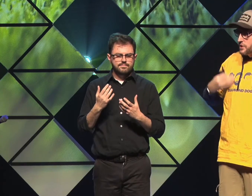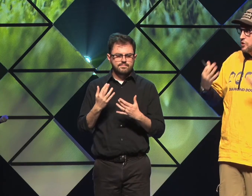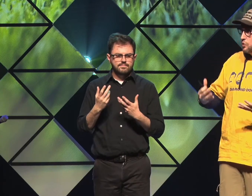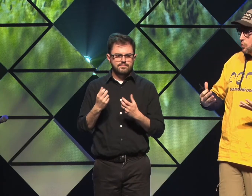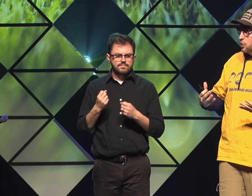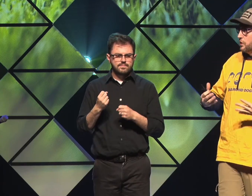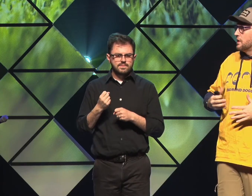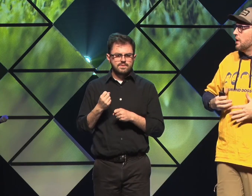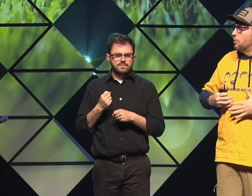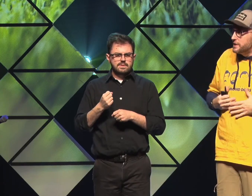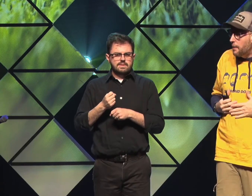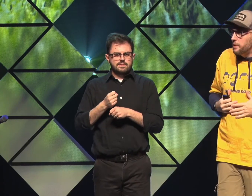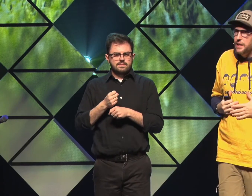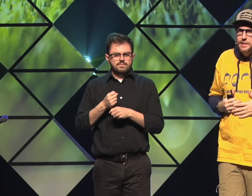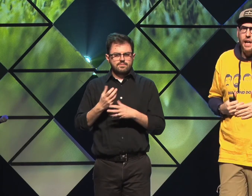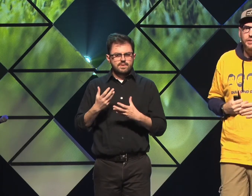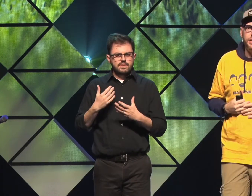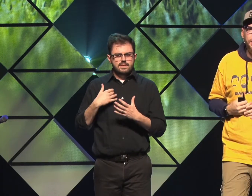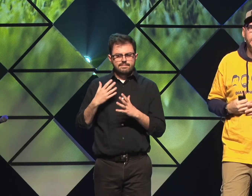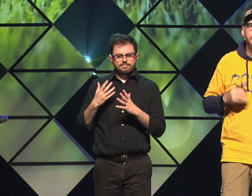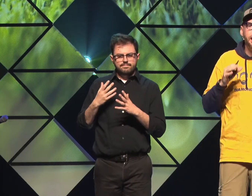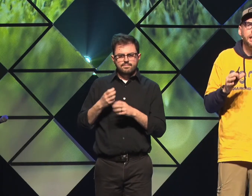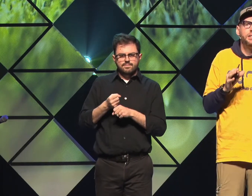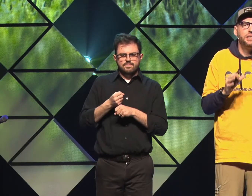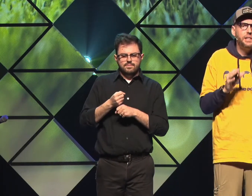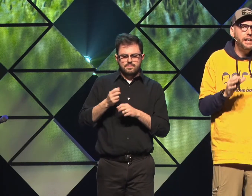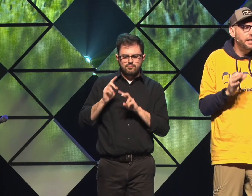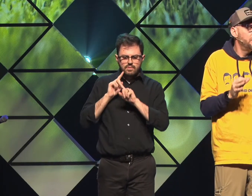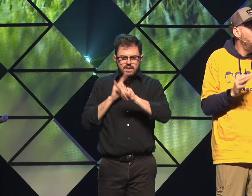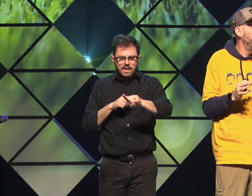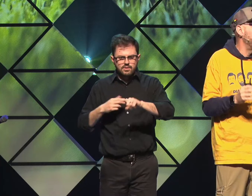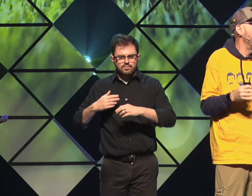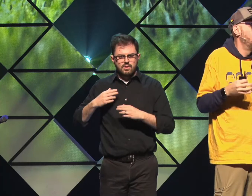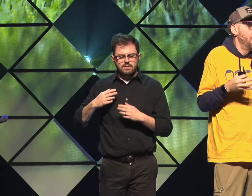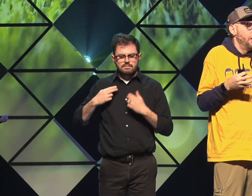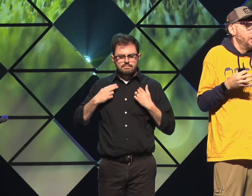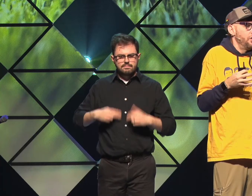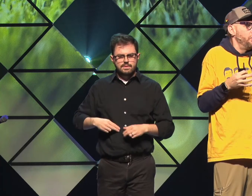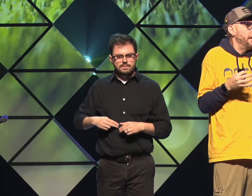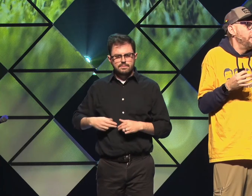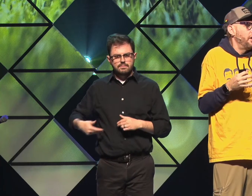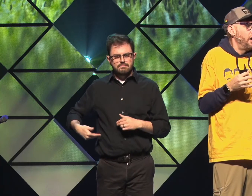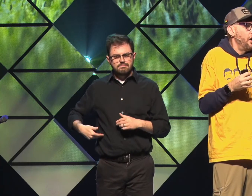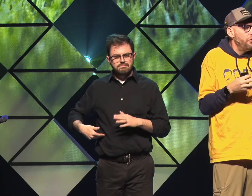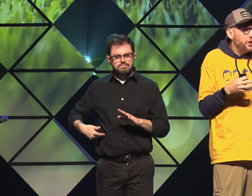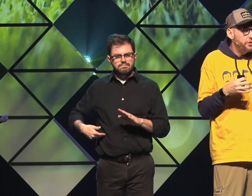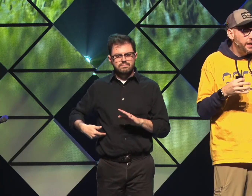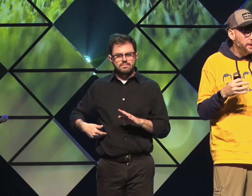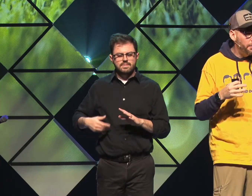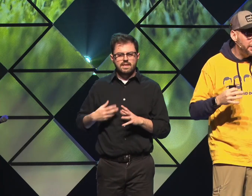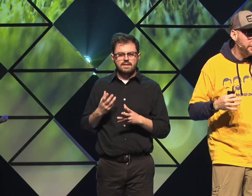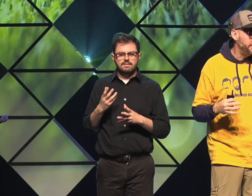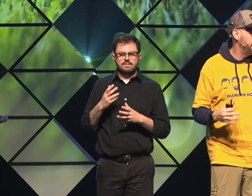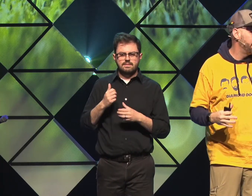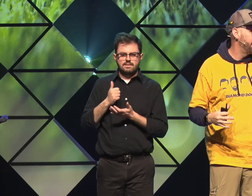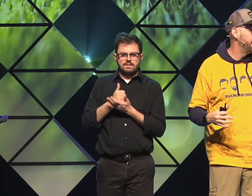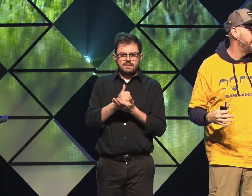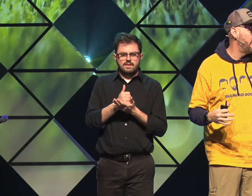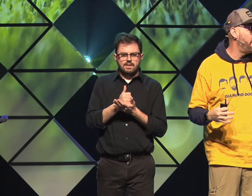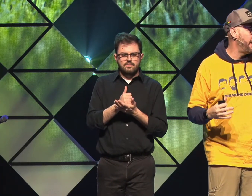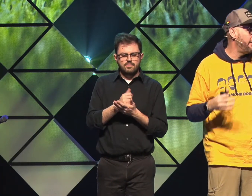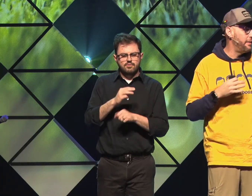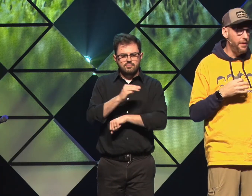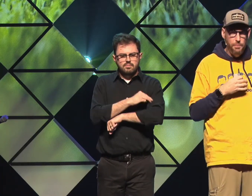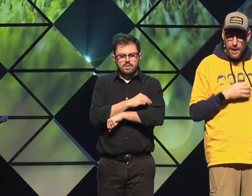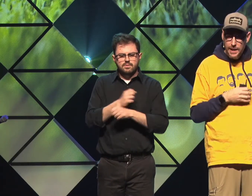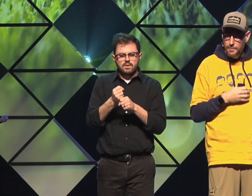our physical world what's happening inside of us physically. And it's just can soften. It's like we can unrestrict the muscles.